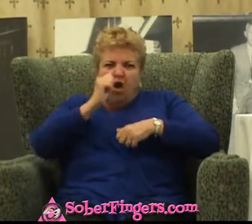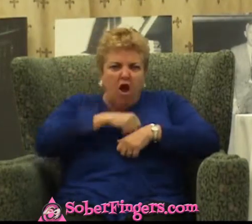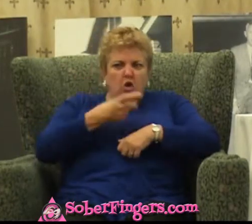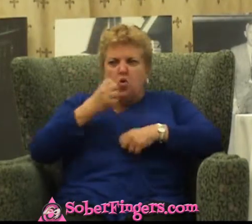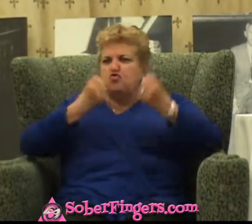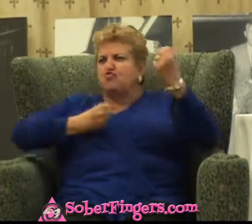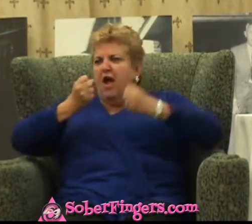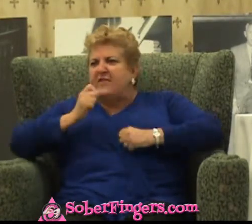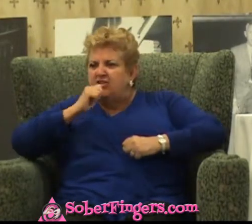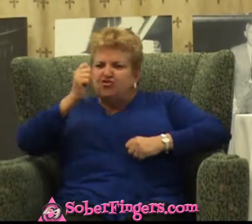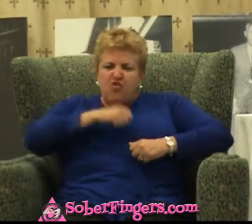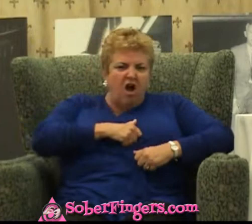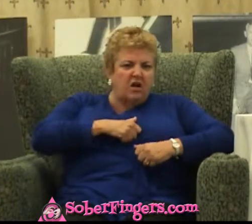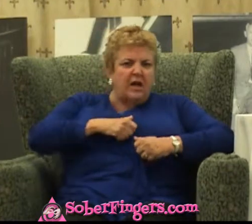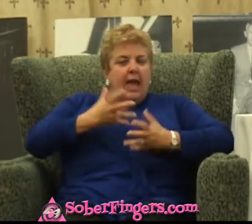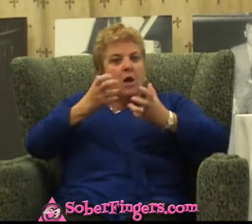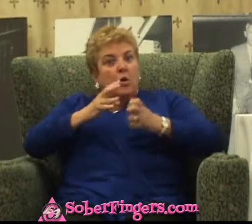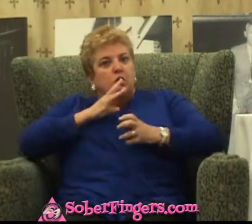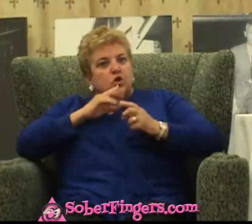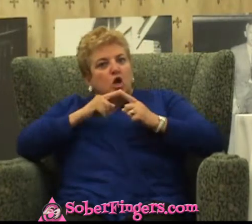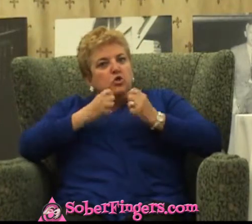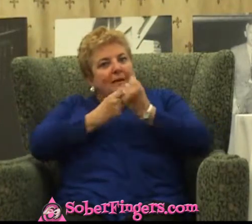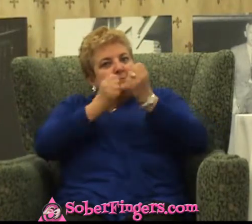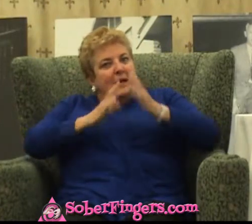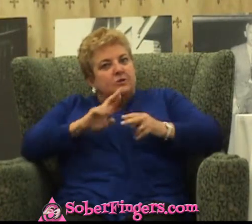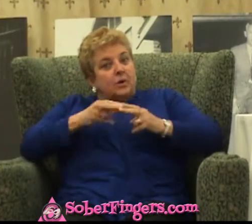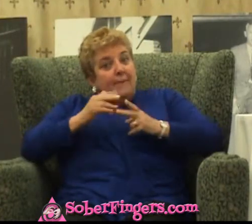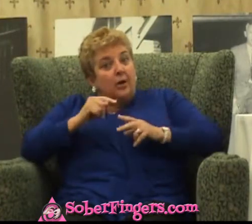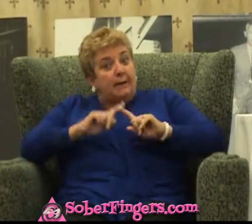to talk to my sponsor about it, but